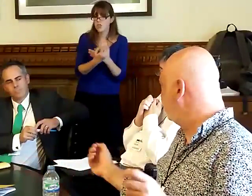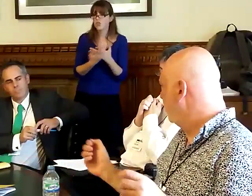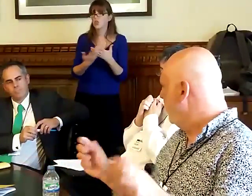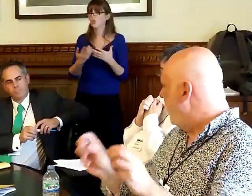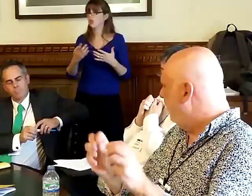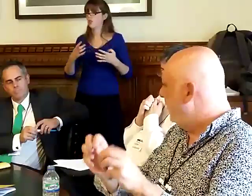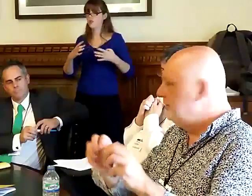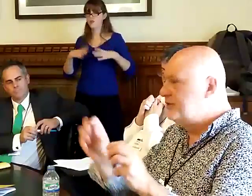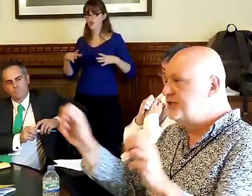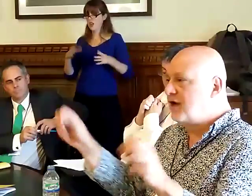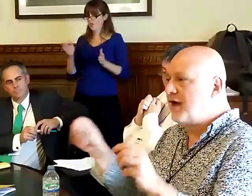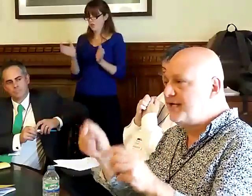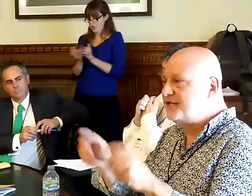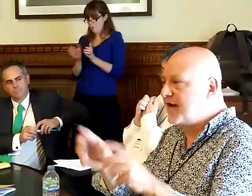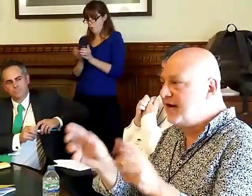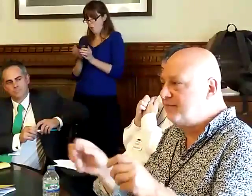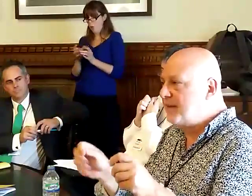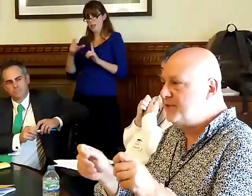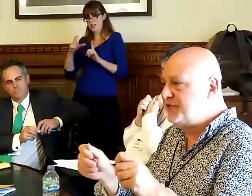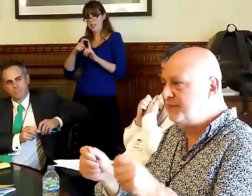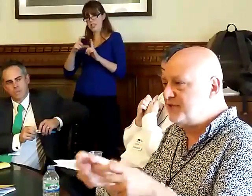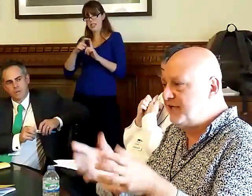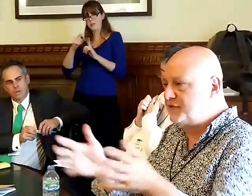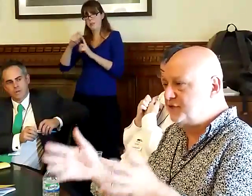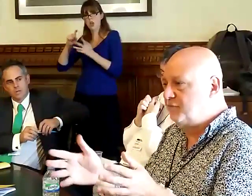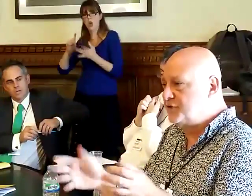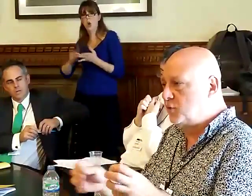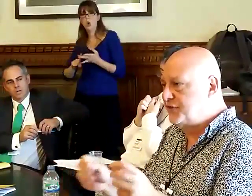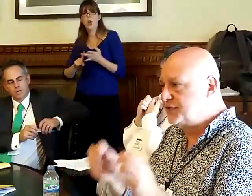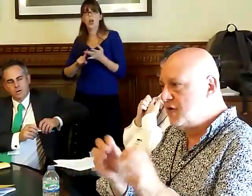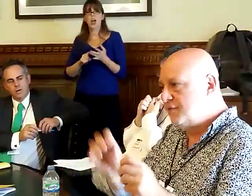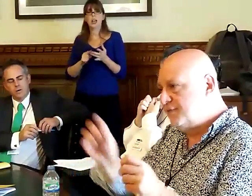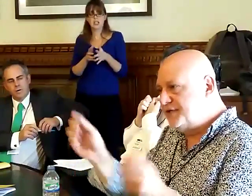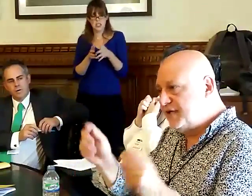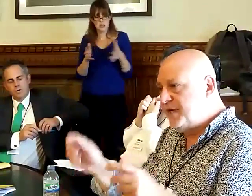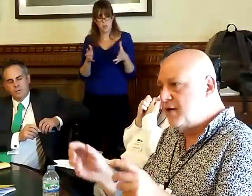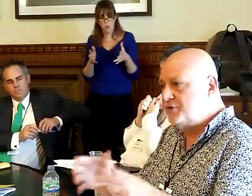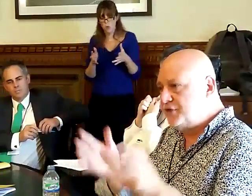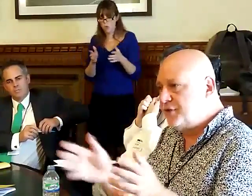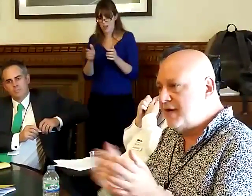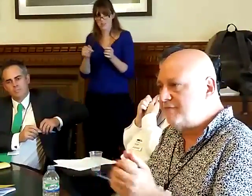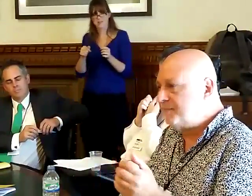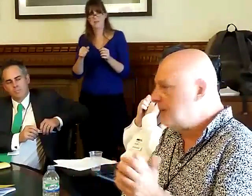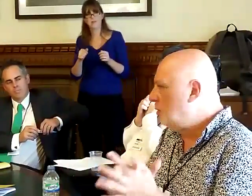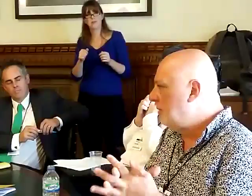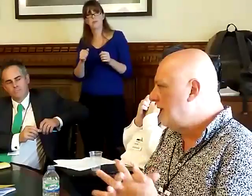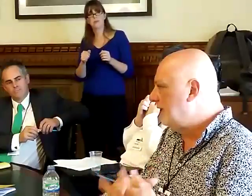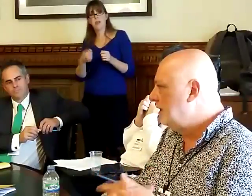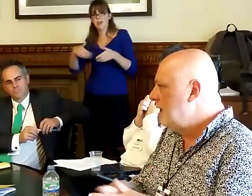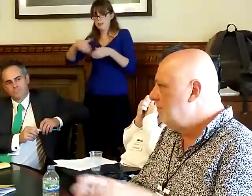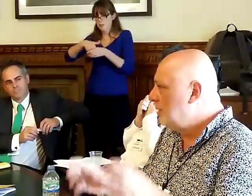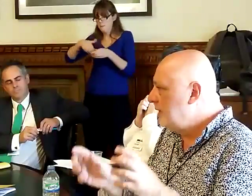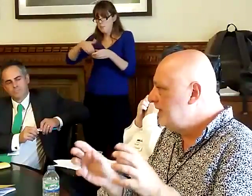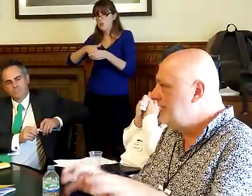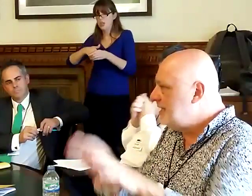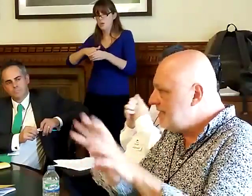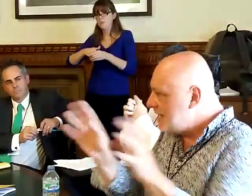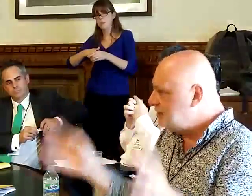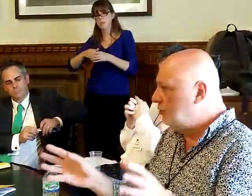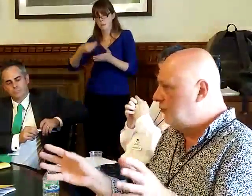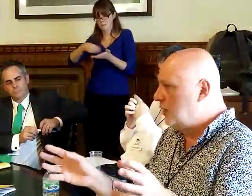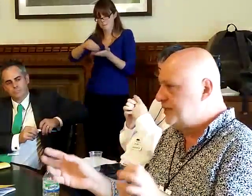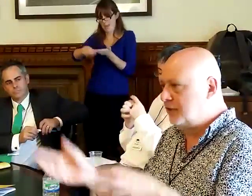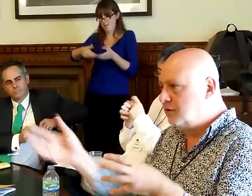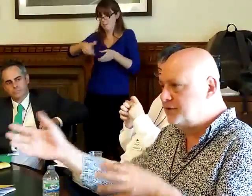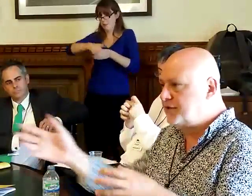any resources, and then there's a sliding scale of membership to give us some resources for the DPOs that do have a bit more money. But we need